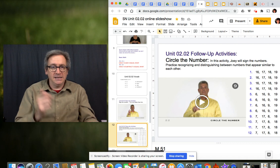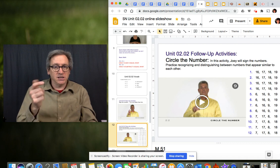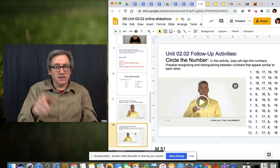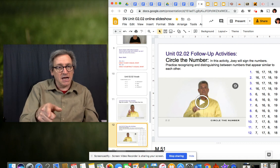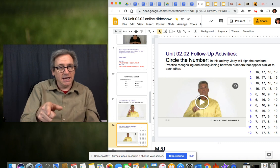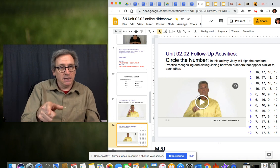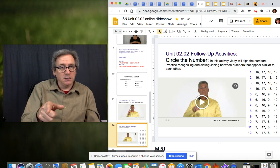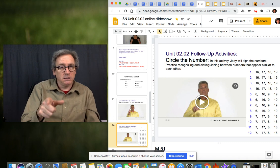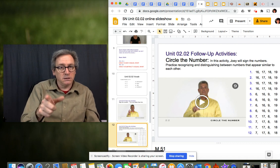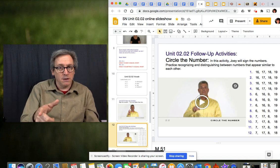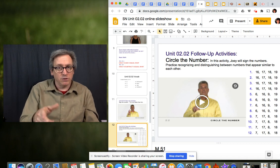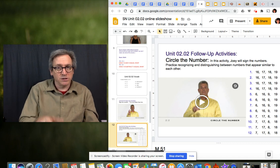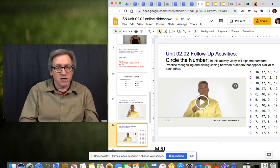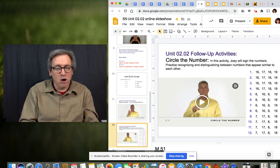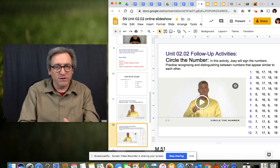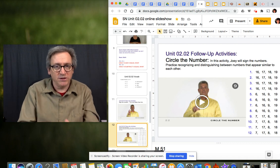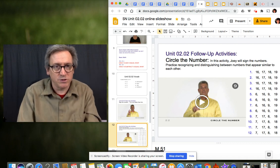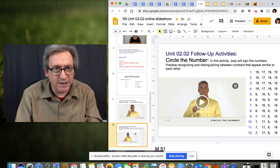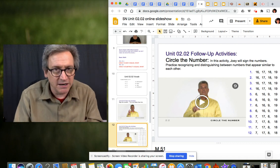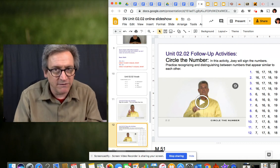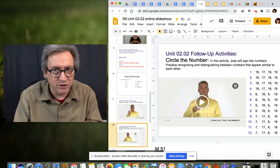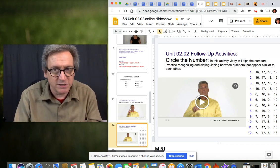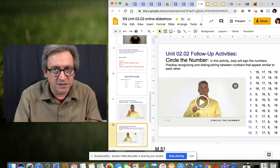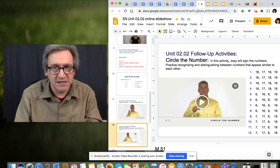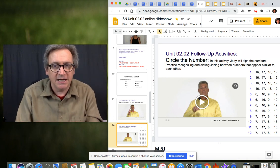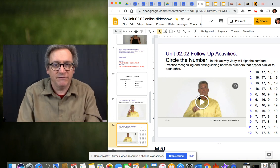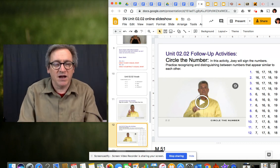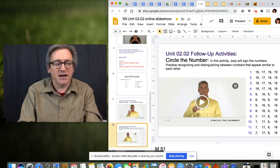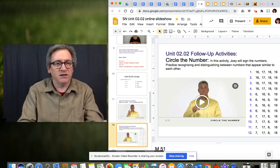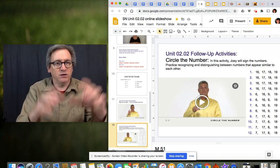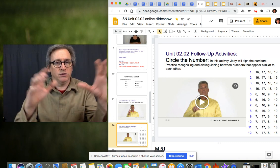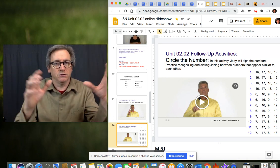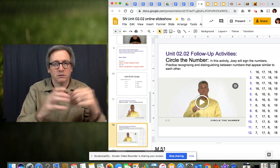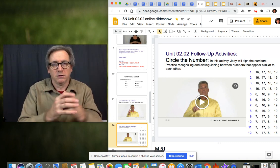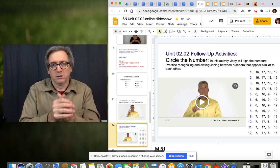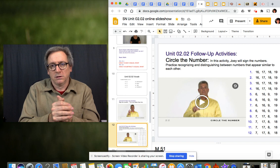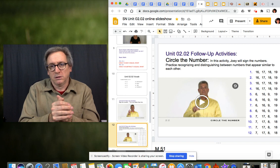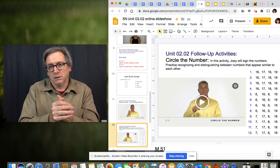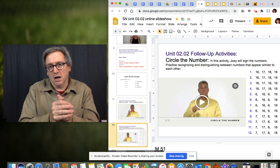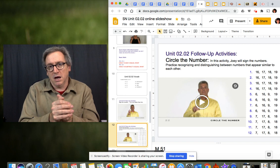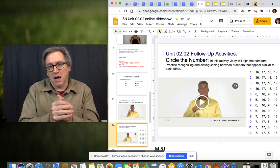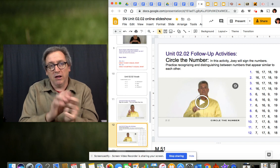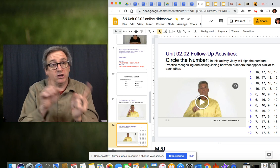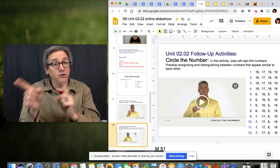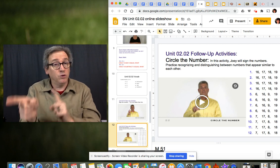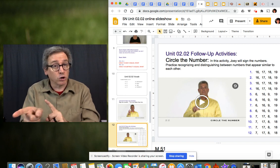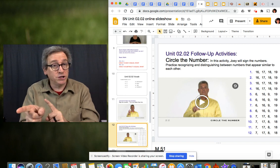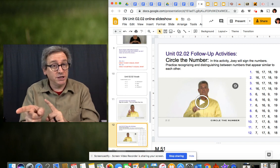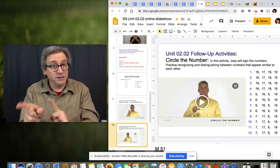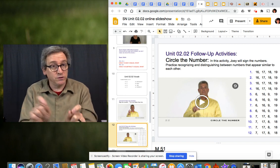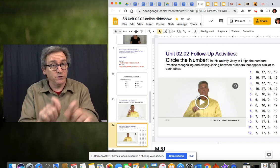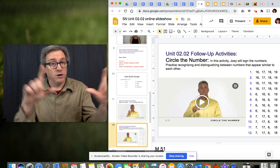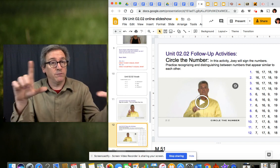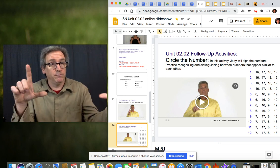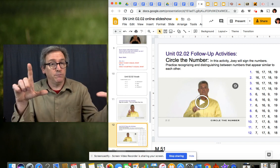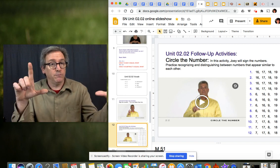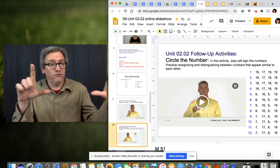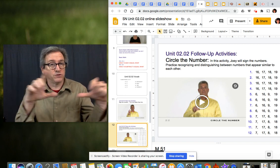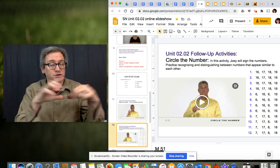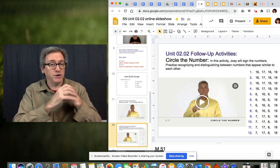and he's going to sign numbers. Hopefully those are big enough for you to see. If not, I think you can, I'll include the worksheet. So if you